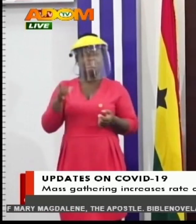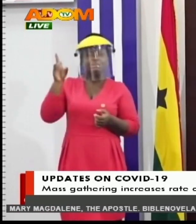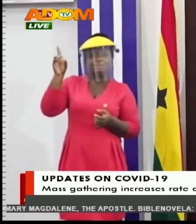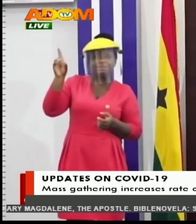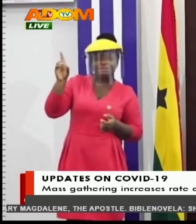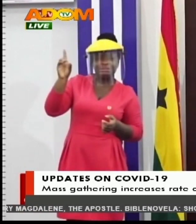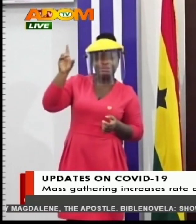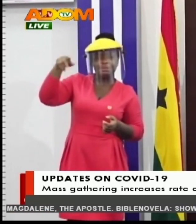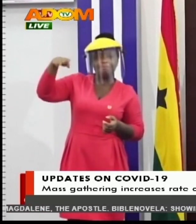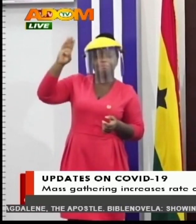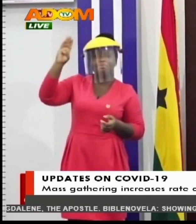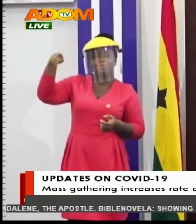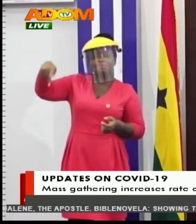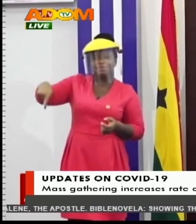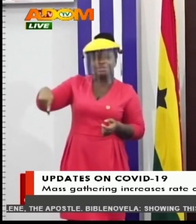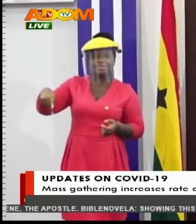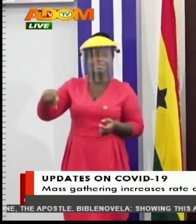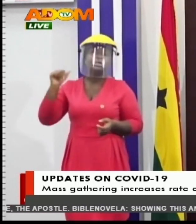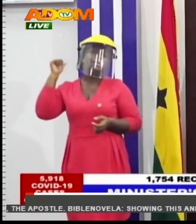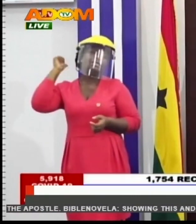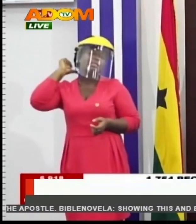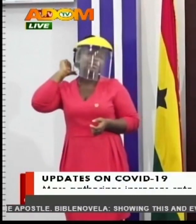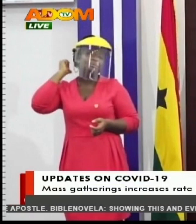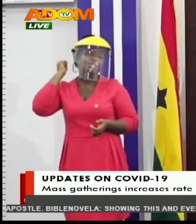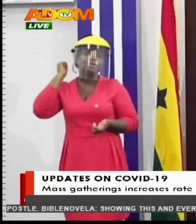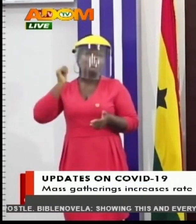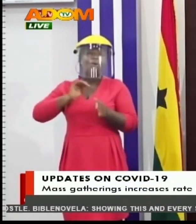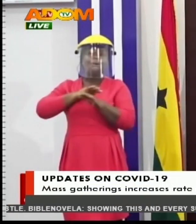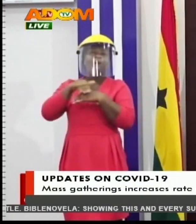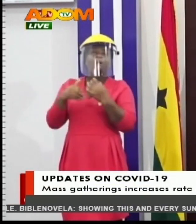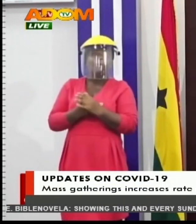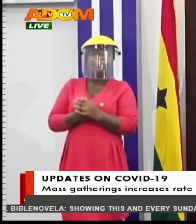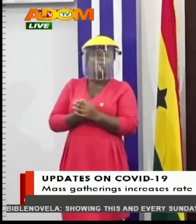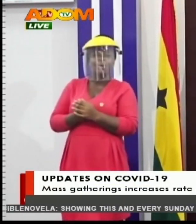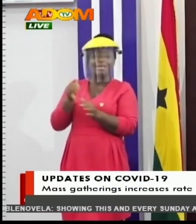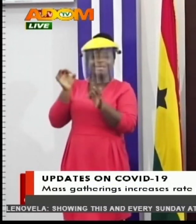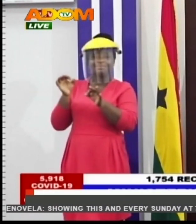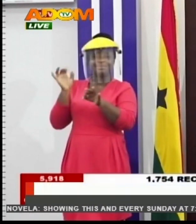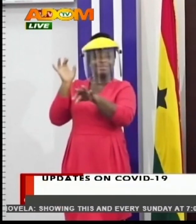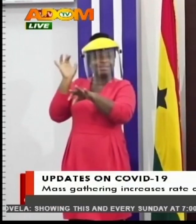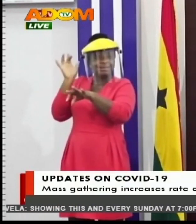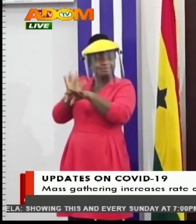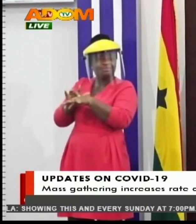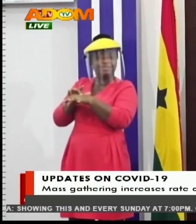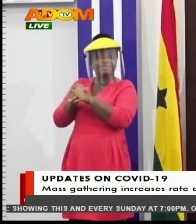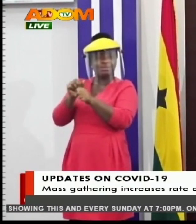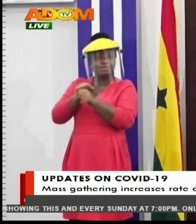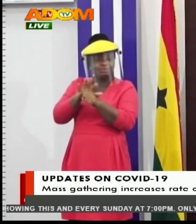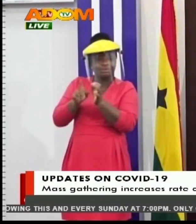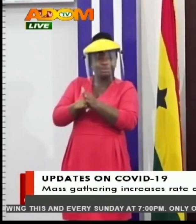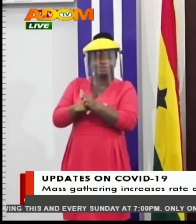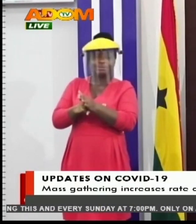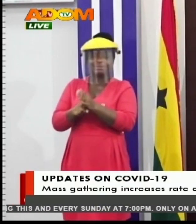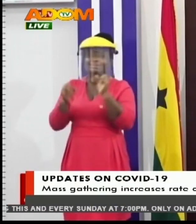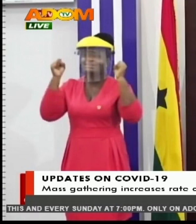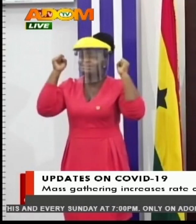high-risk category of persons, and we should be careful about how we interact with them. And